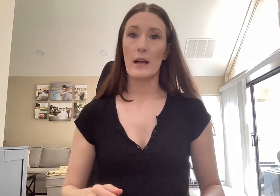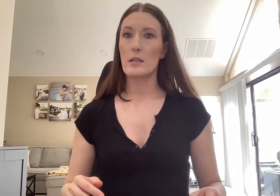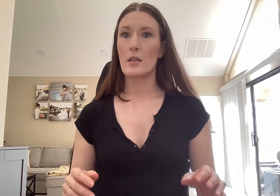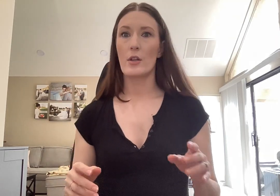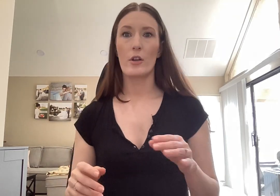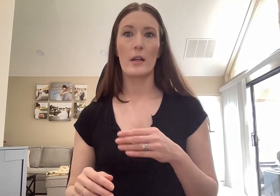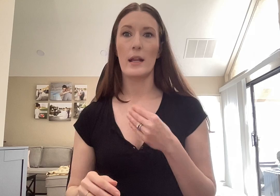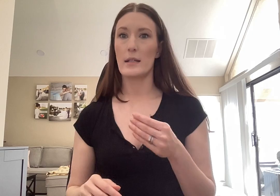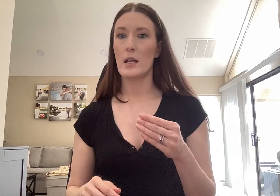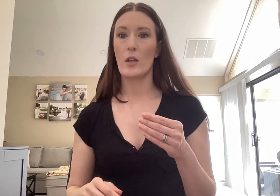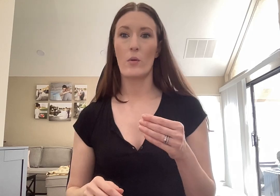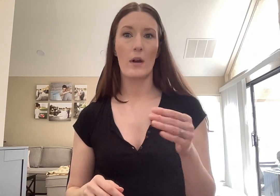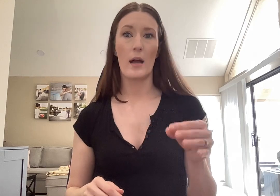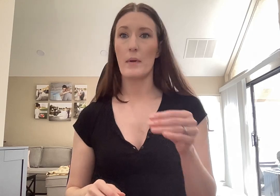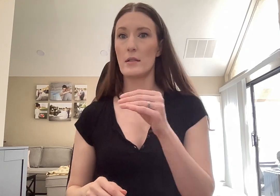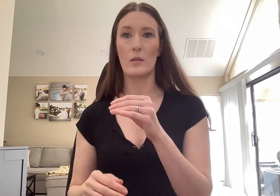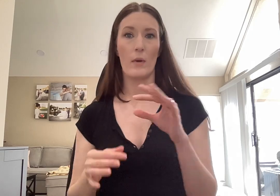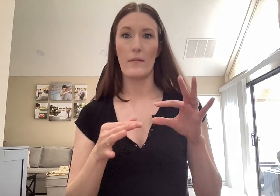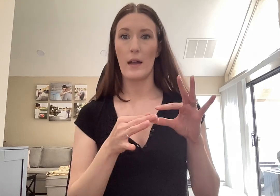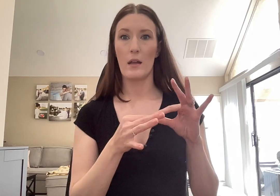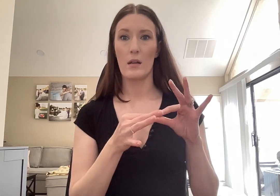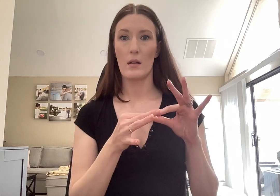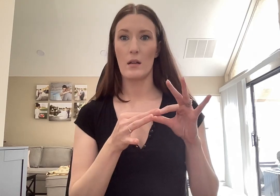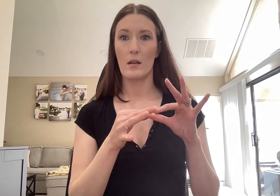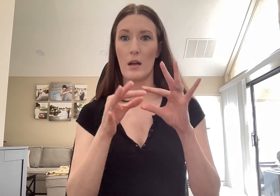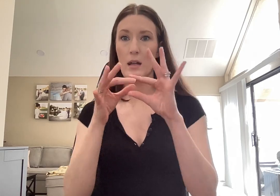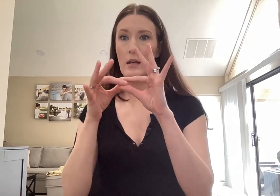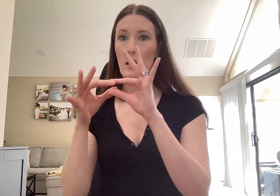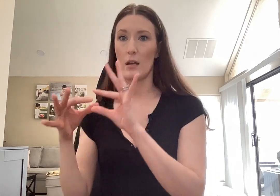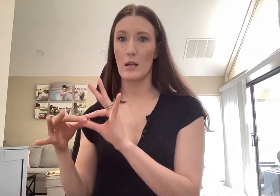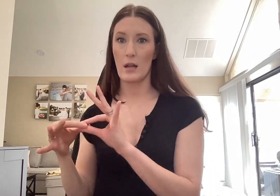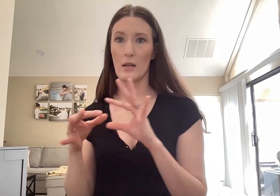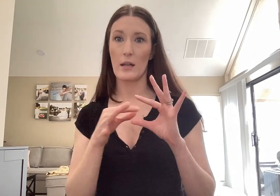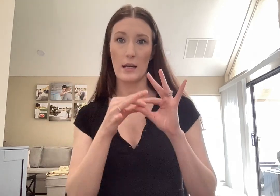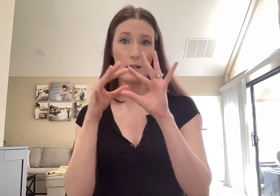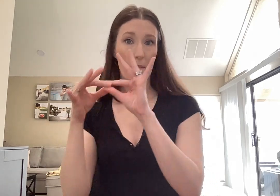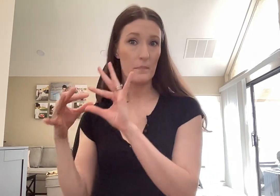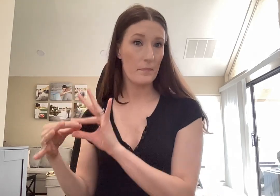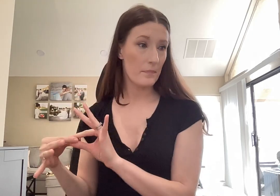Connect, you're connecting your iPad to the Wi-Fi. 999, connect it.